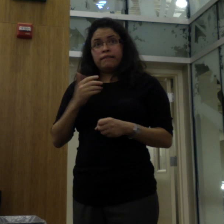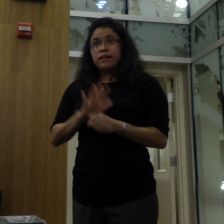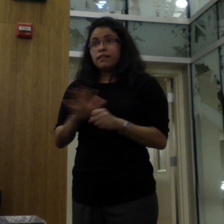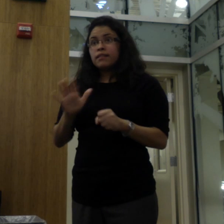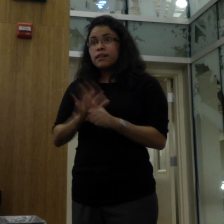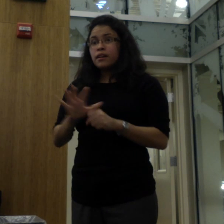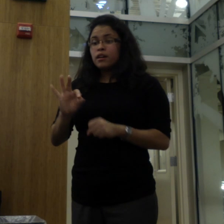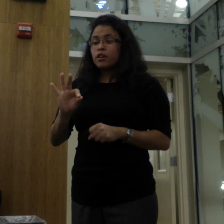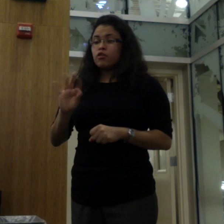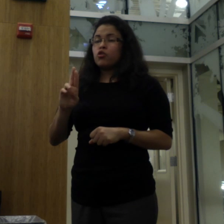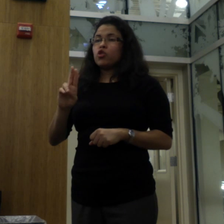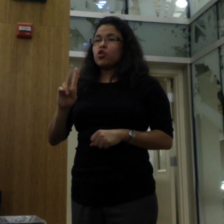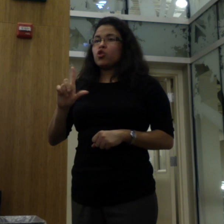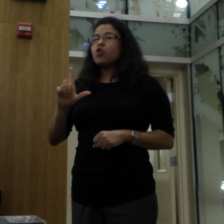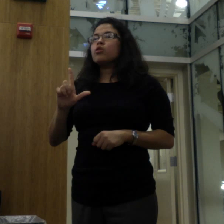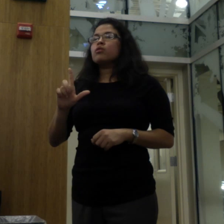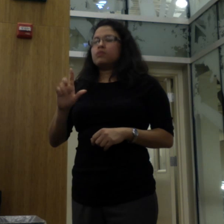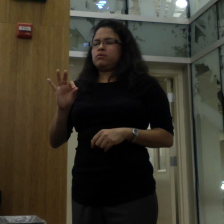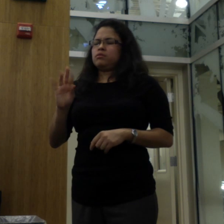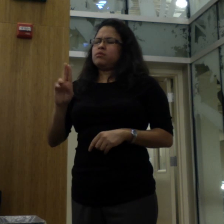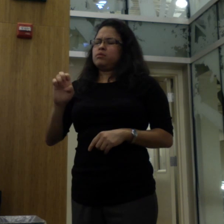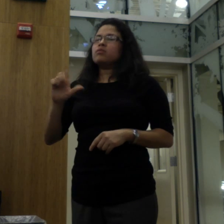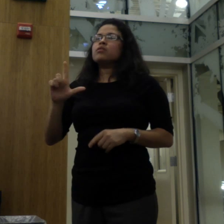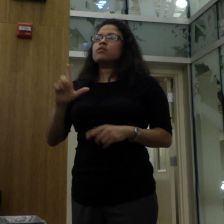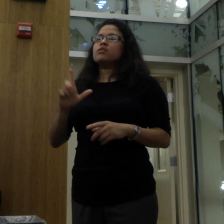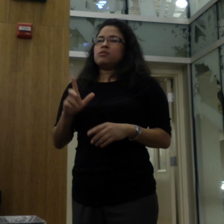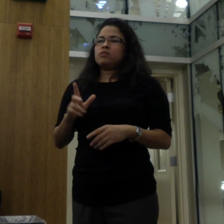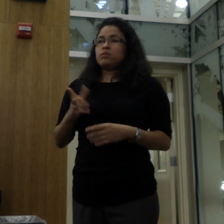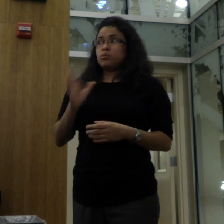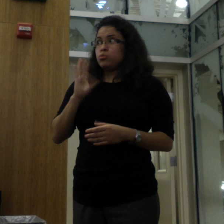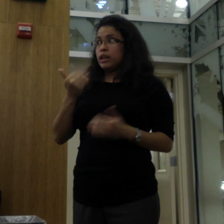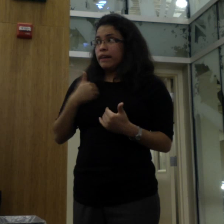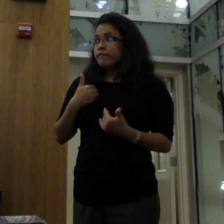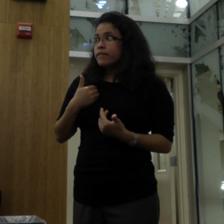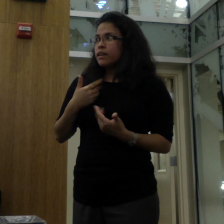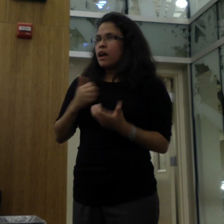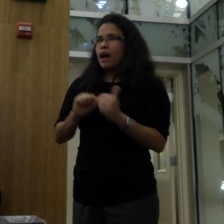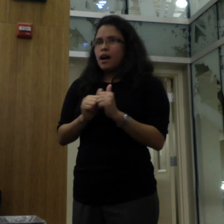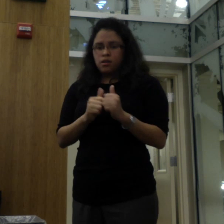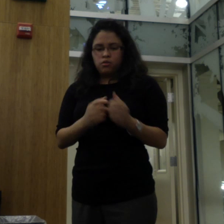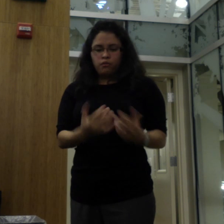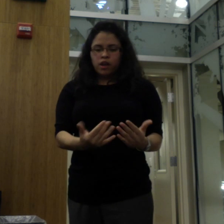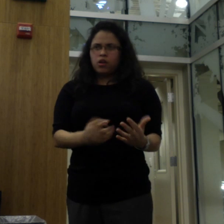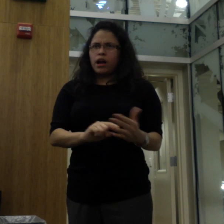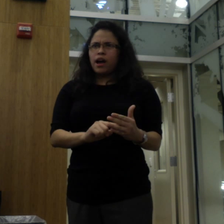that? All right. What are you going to use for your fuel source? How are you going to start your fire?